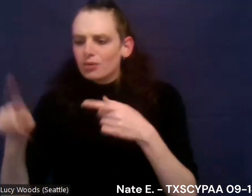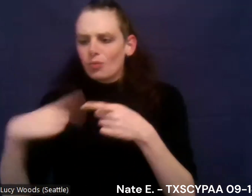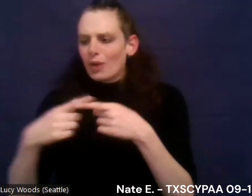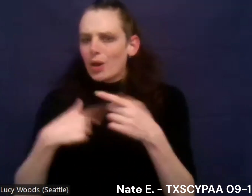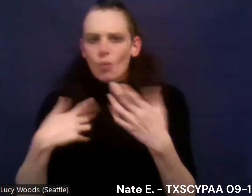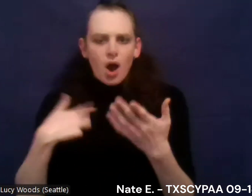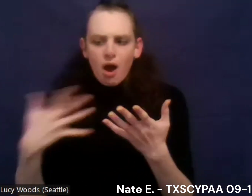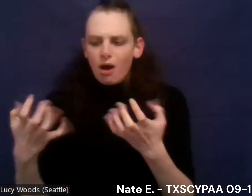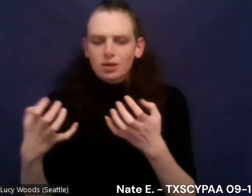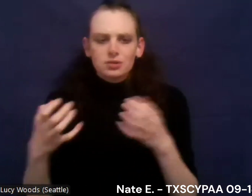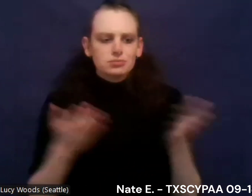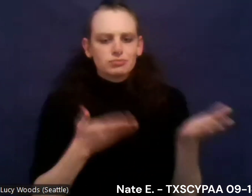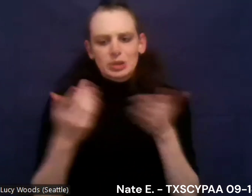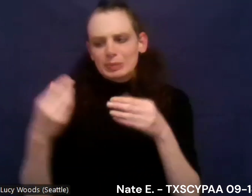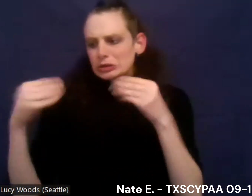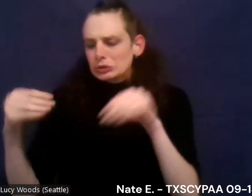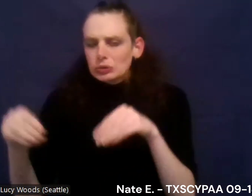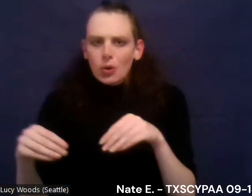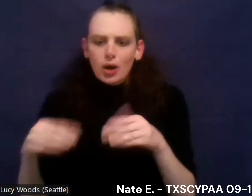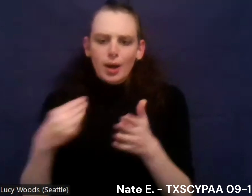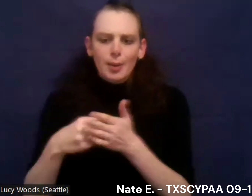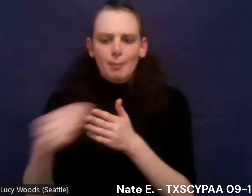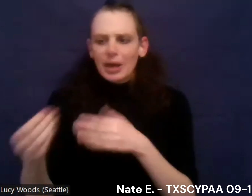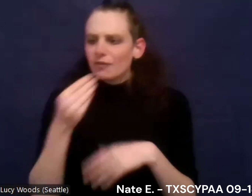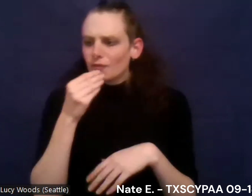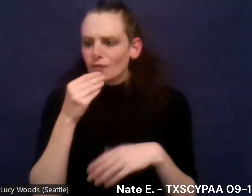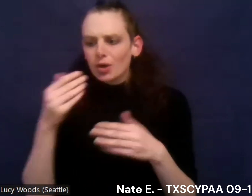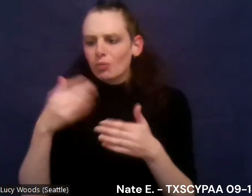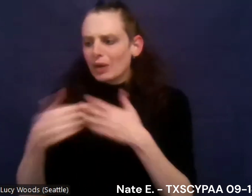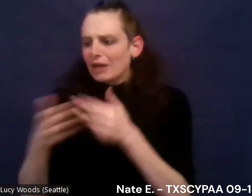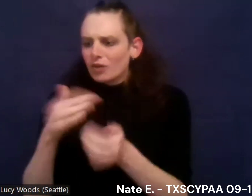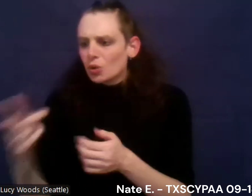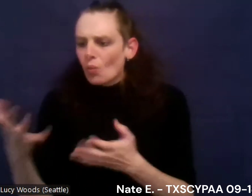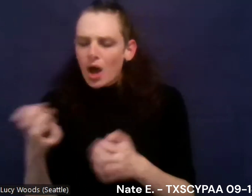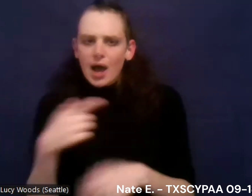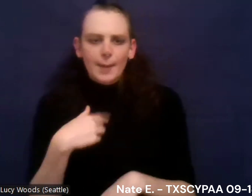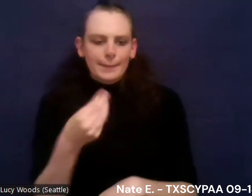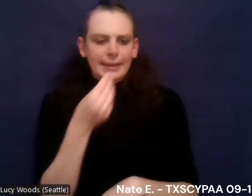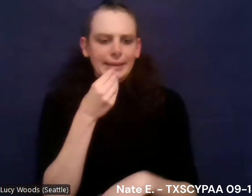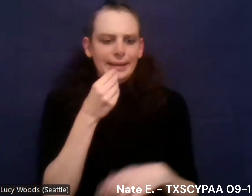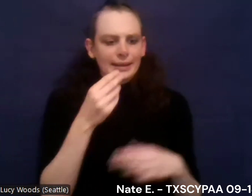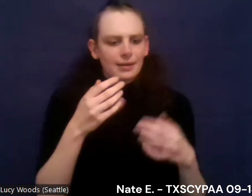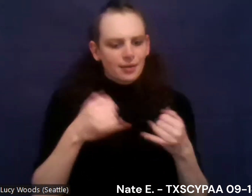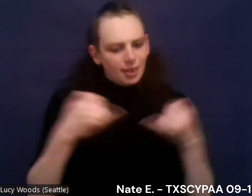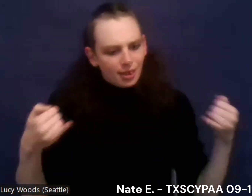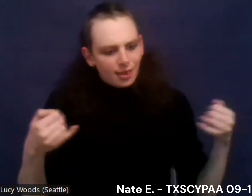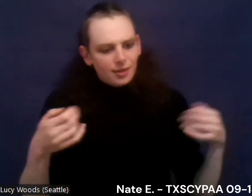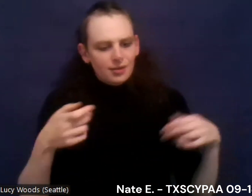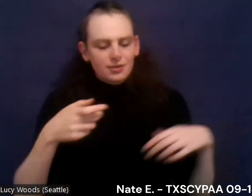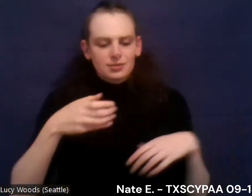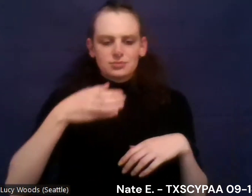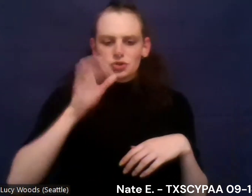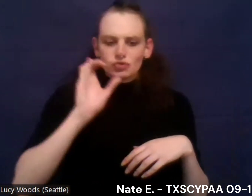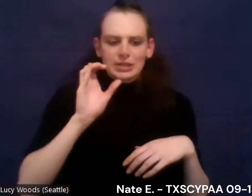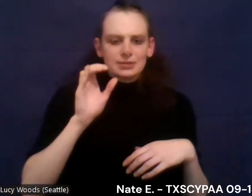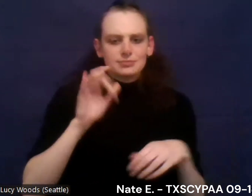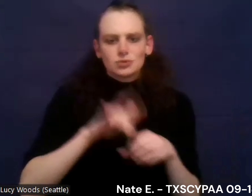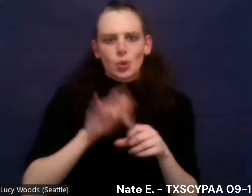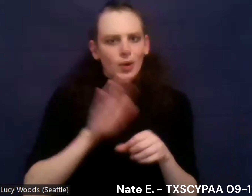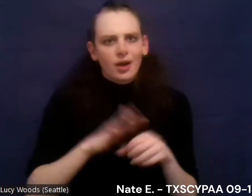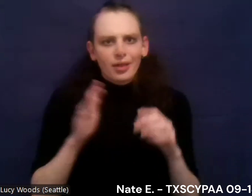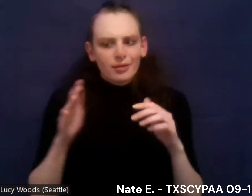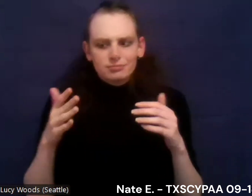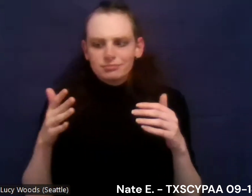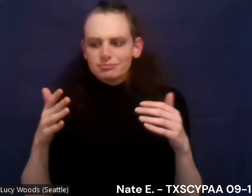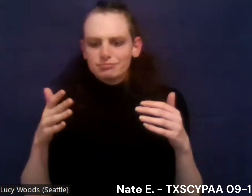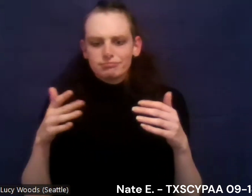gives me $20 and she's like, get whatever food you want. And, I'm just eating ramen and drinking Dr. Pepper. And then at my dad's house,